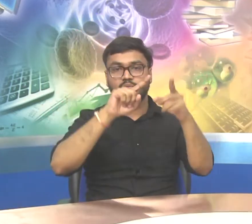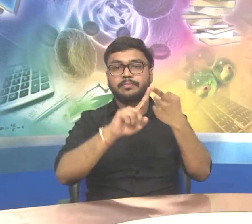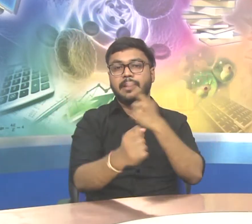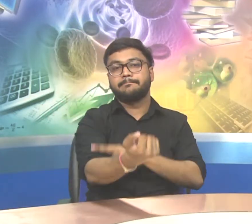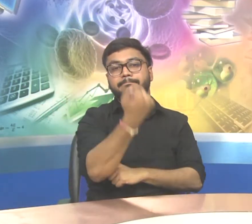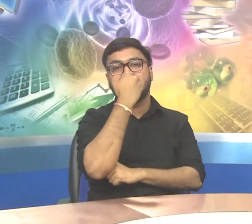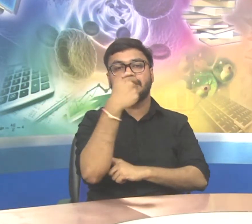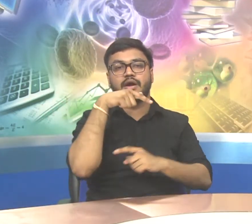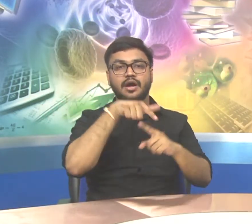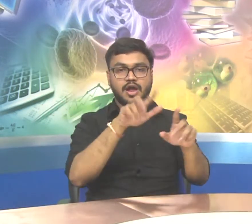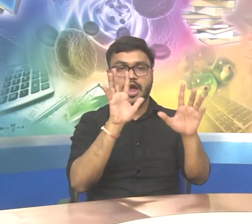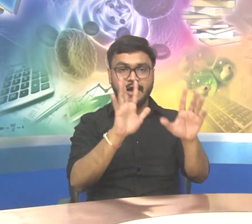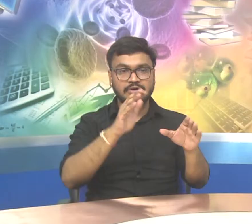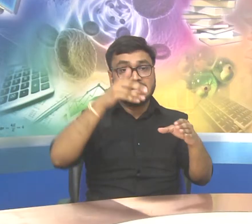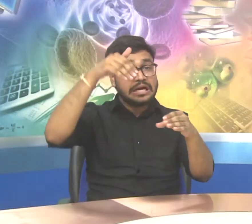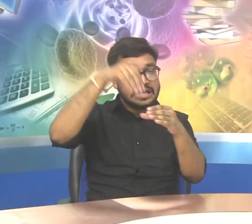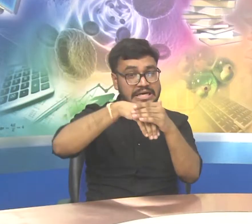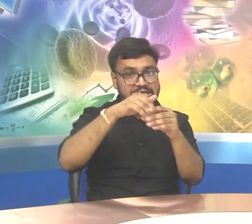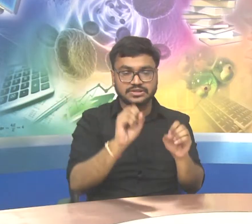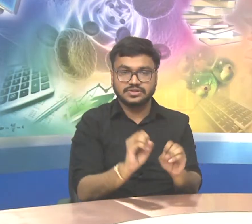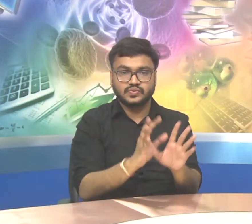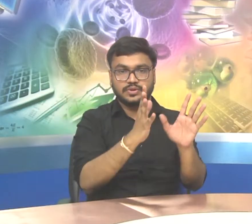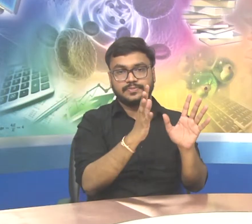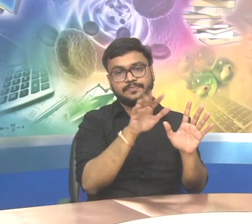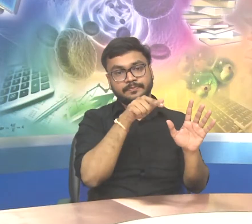and they get energy from these gases.